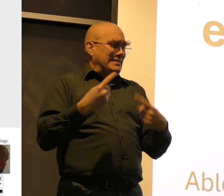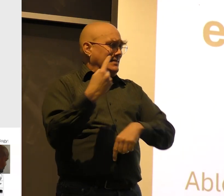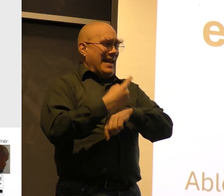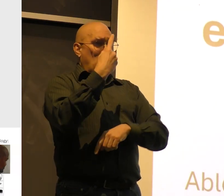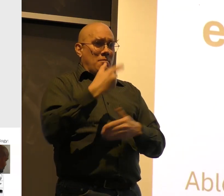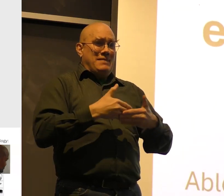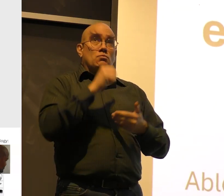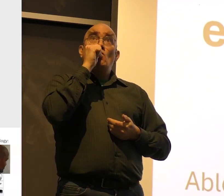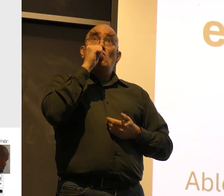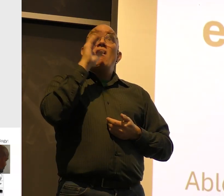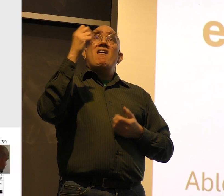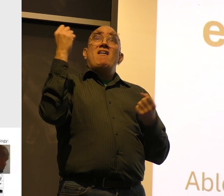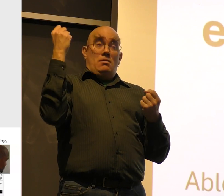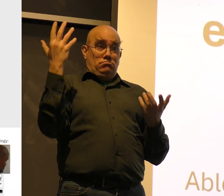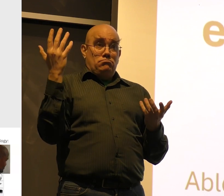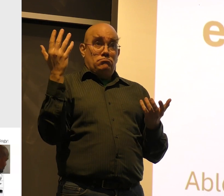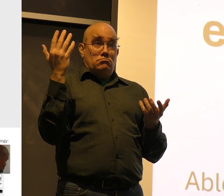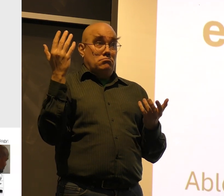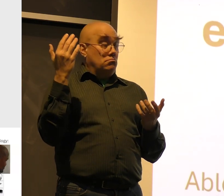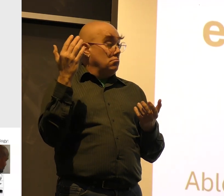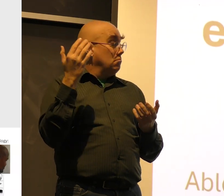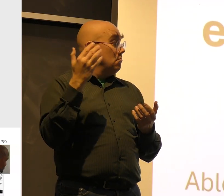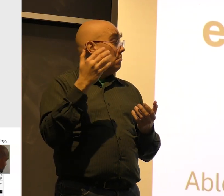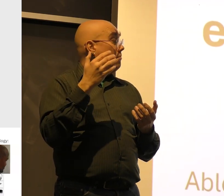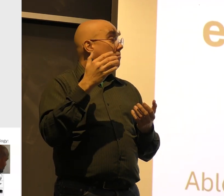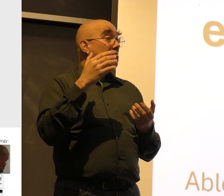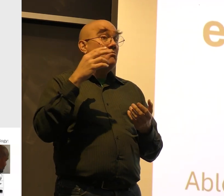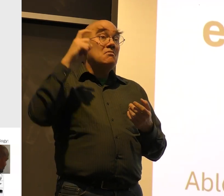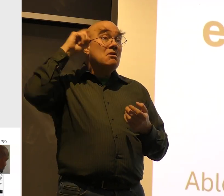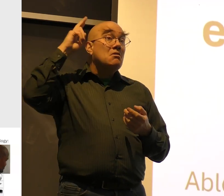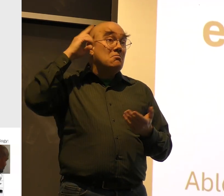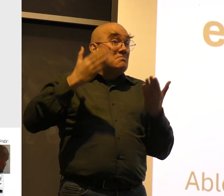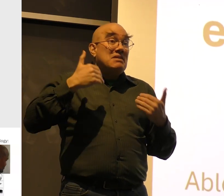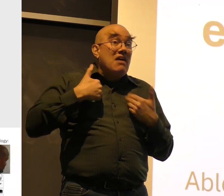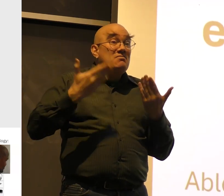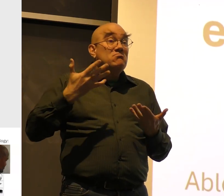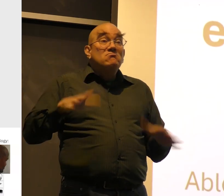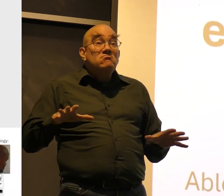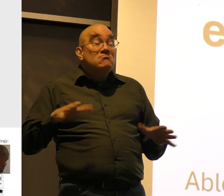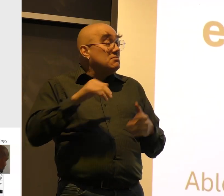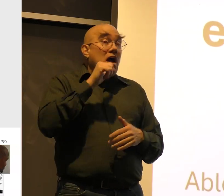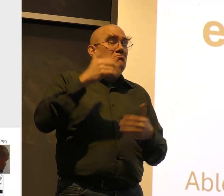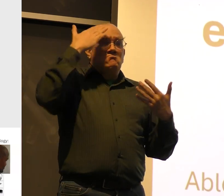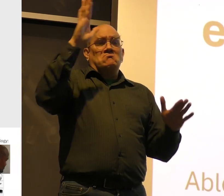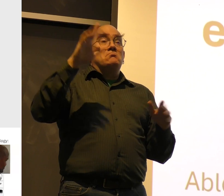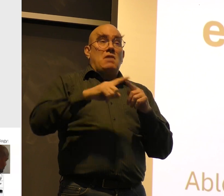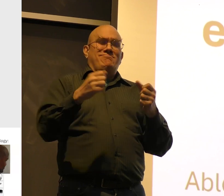multi-generational, using sign language since day one, as a baby with their parents. And maybe they want to use technology